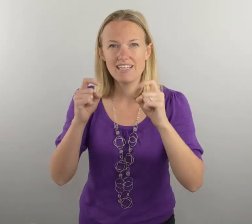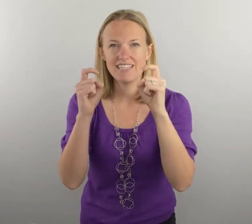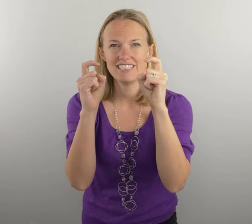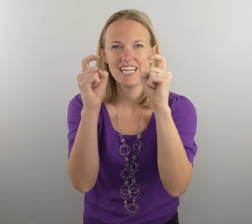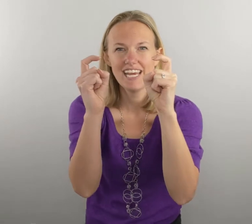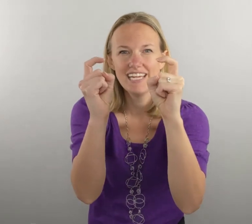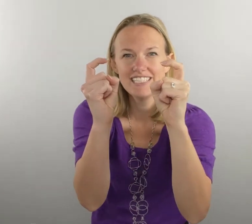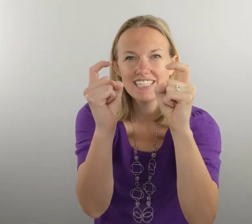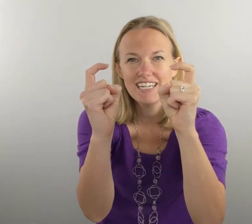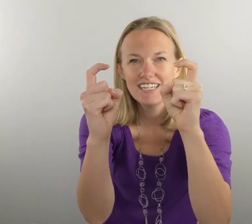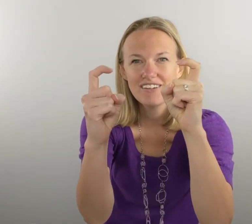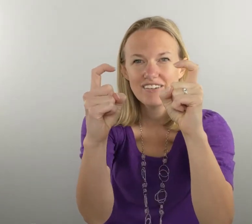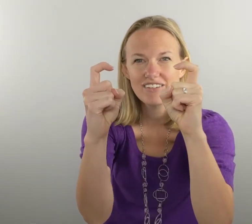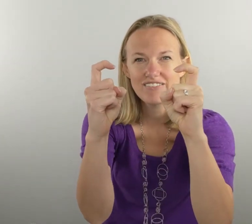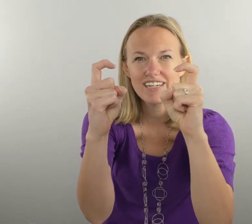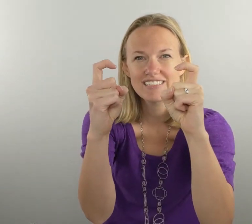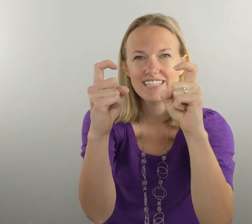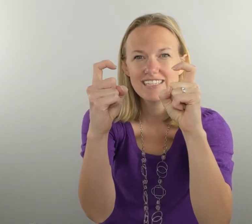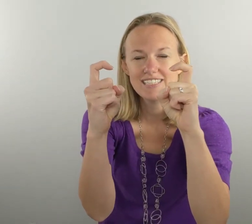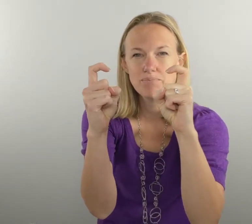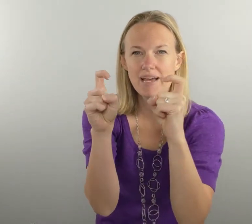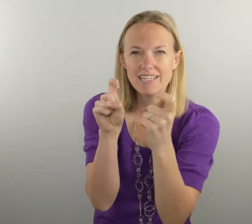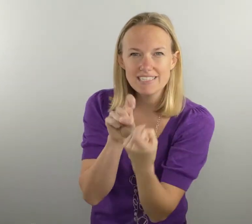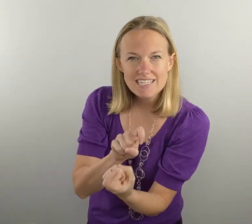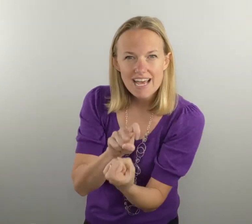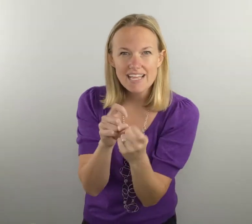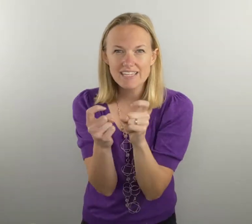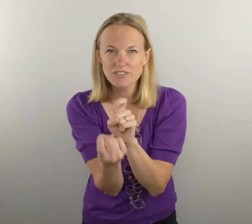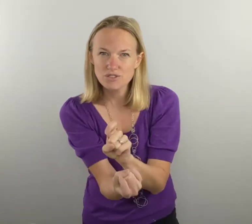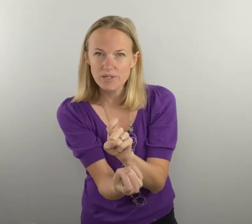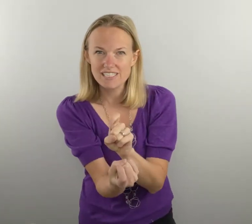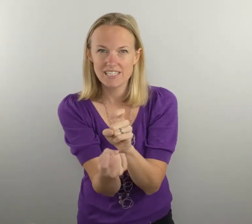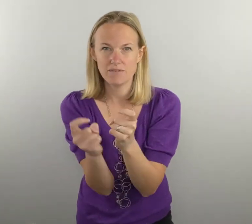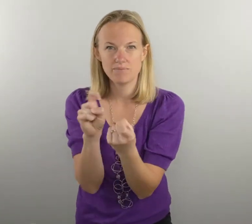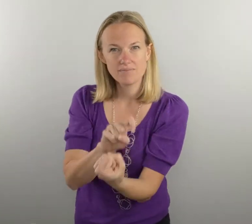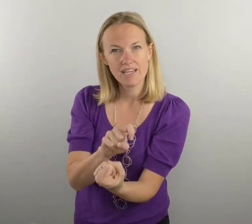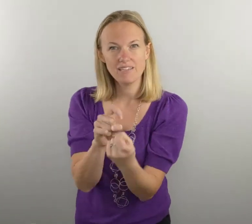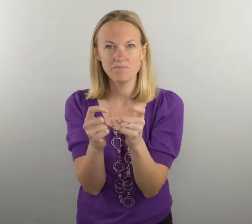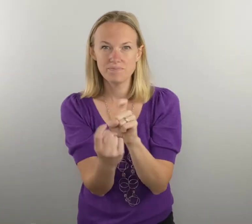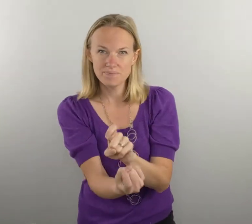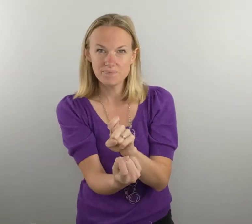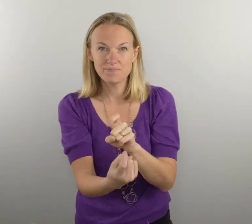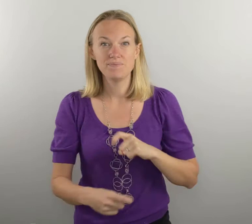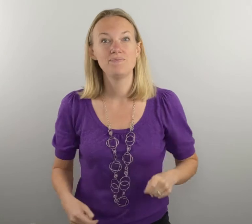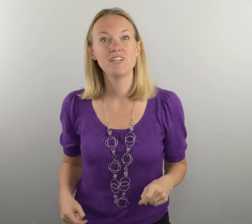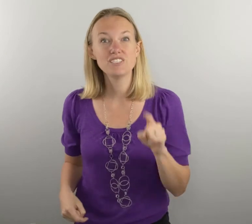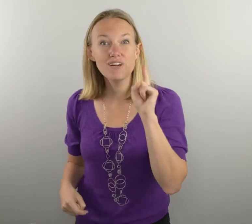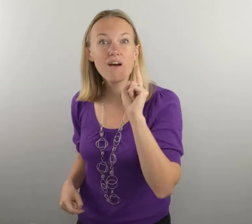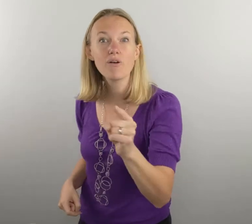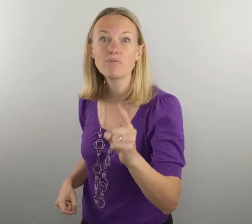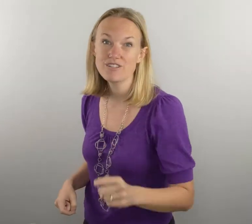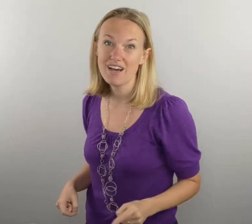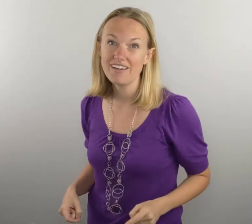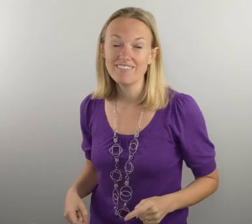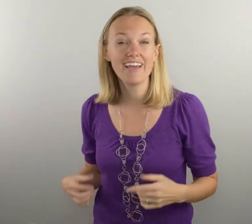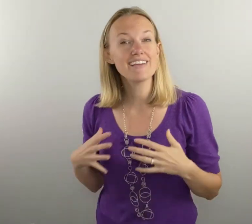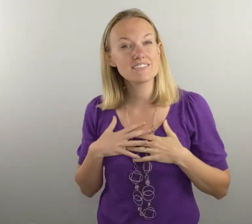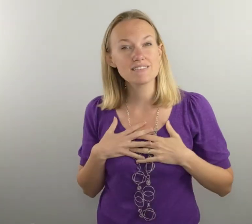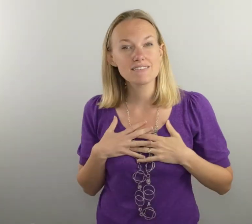then change, you have your fingers like this bent, and then you switch them. Okay, let's try that one more time. Okay, because this